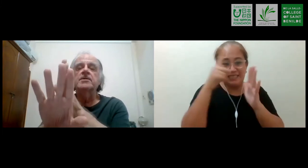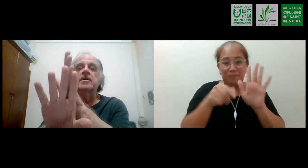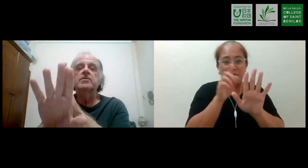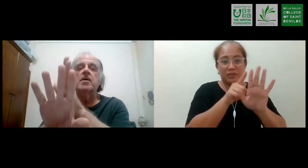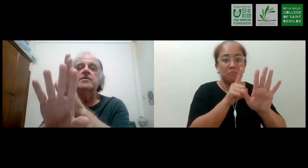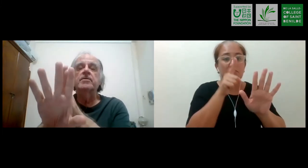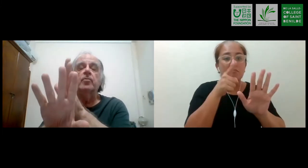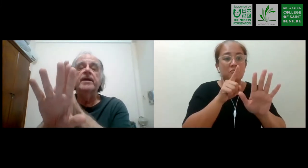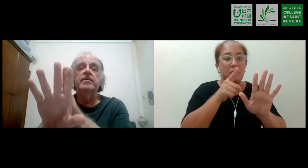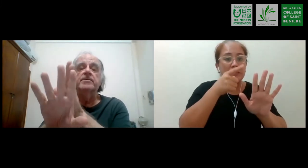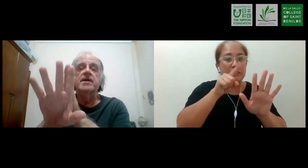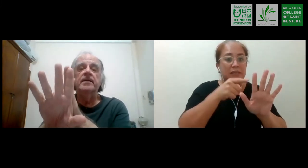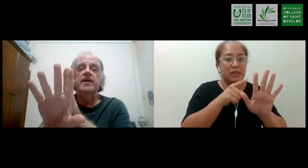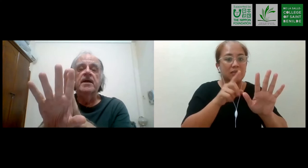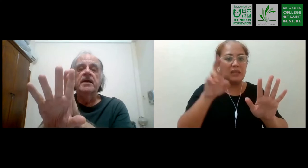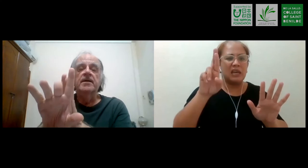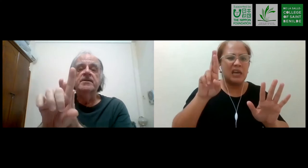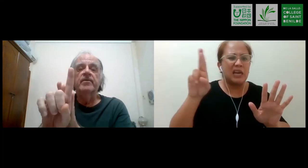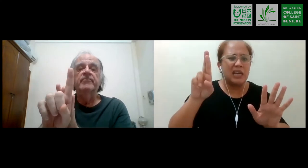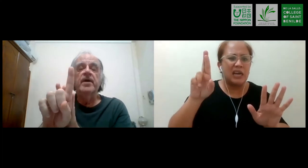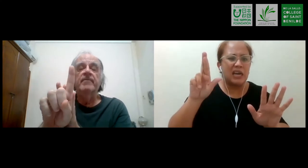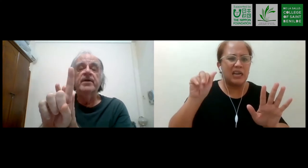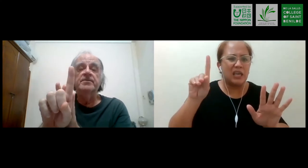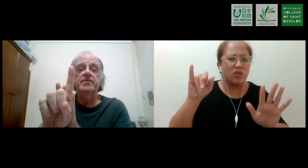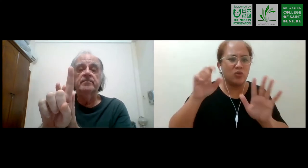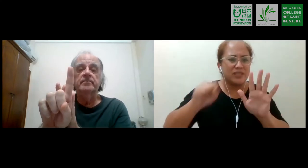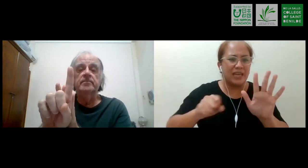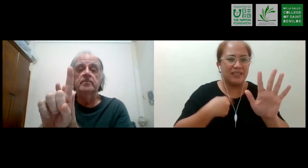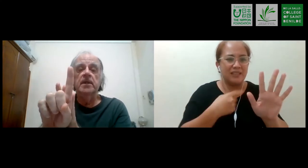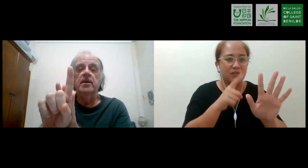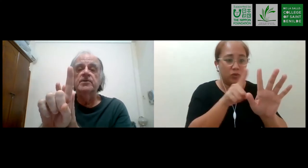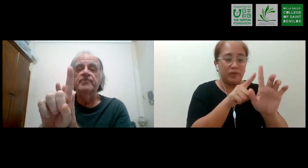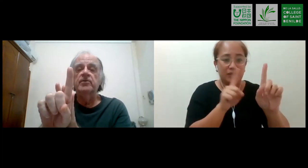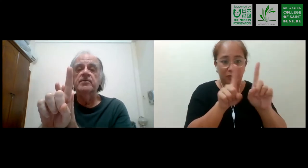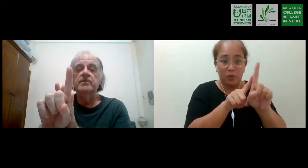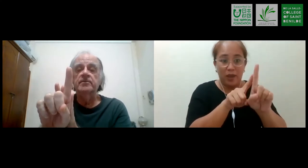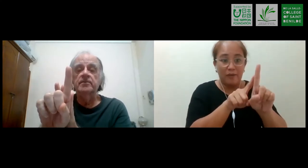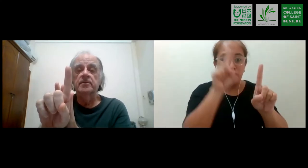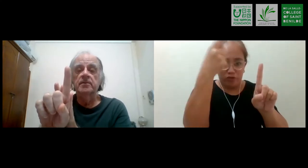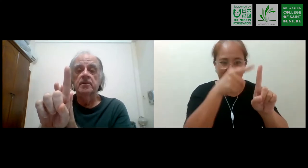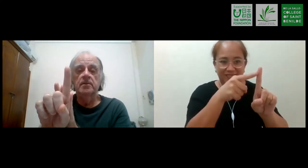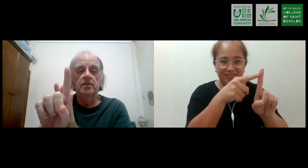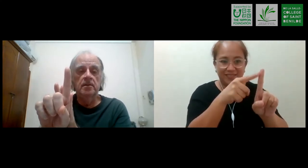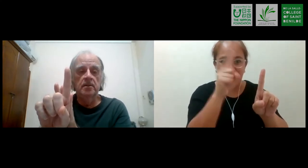but it starts on the radio side. So if you have this, it goes first.